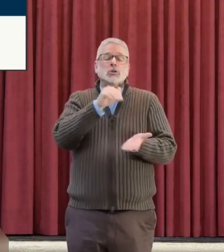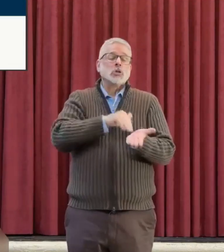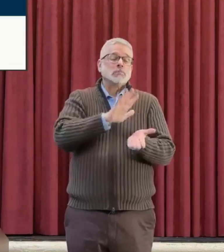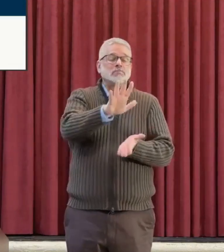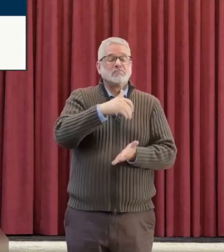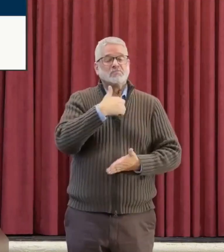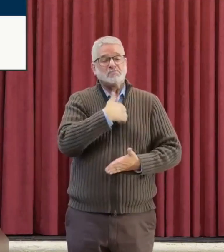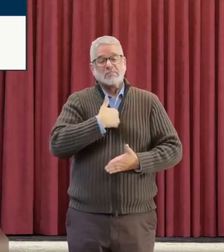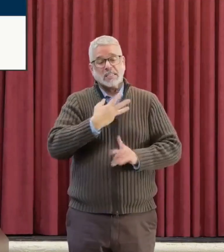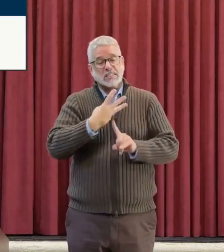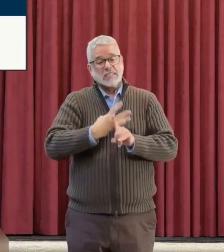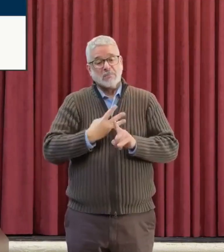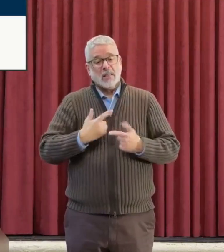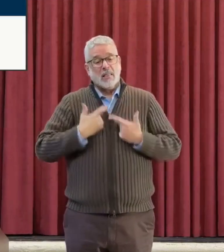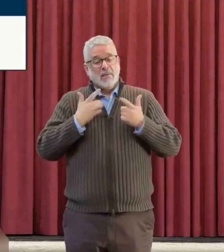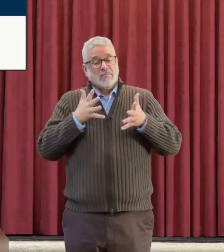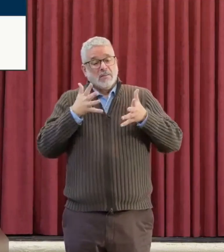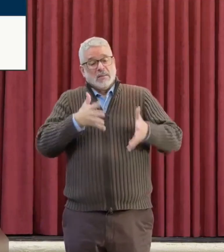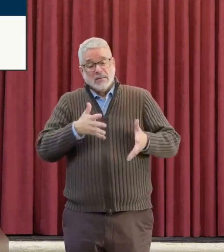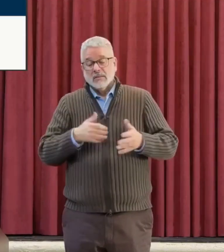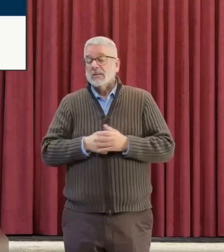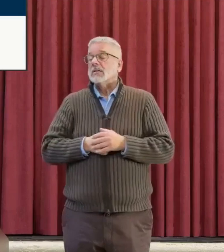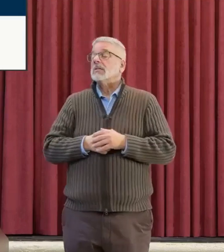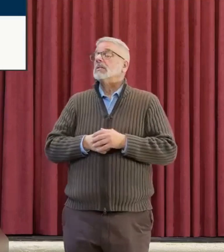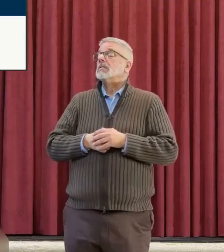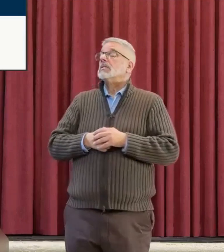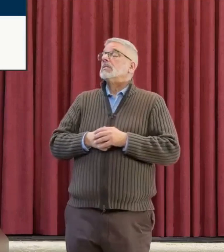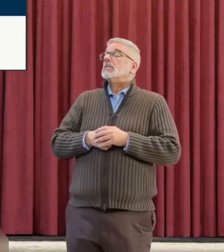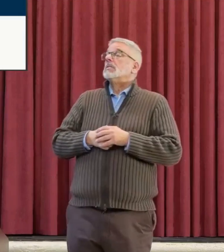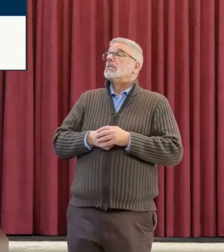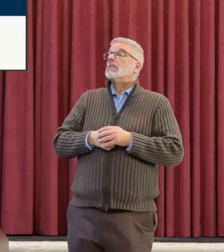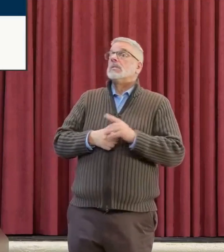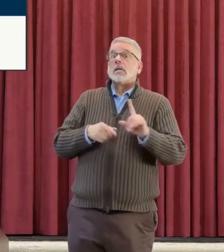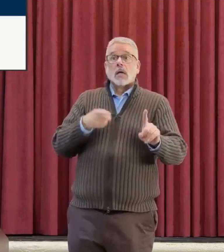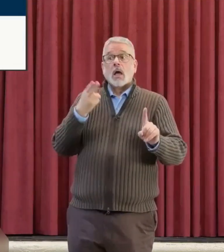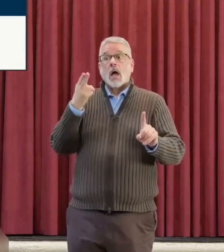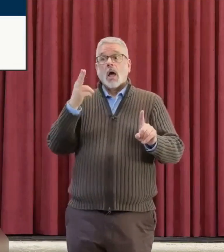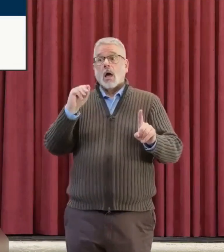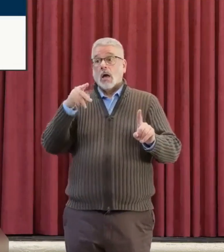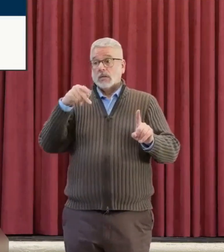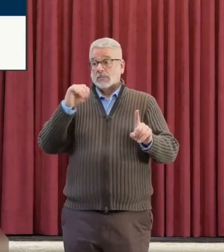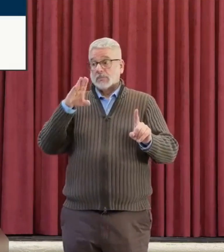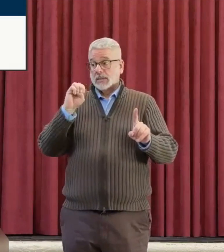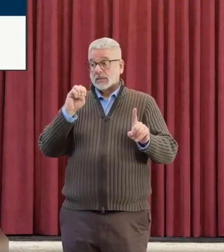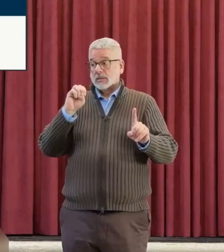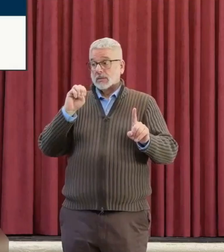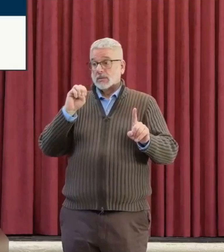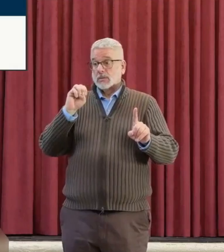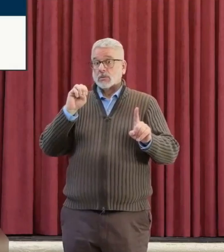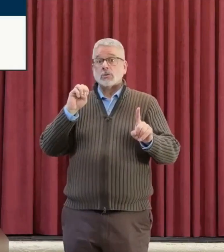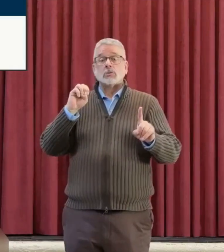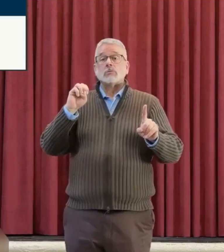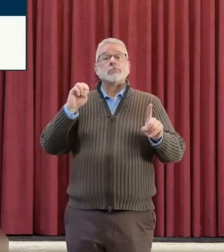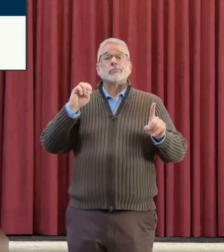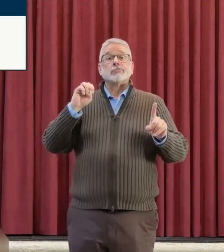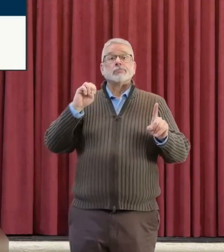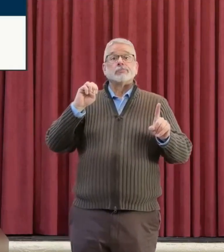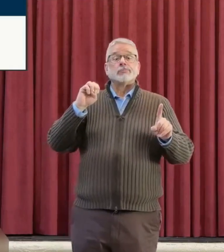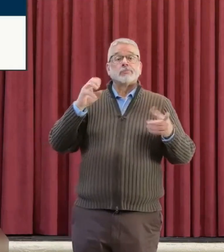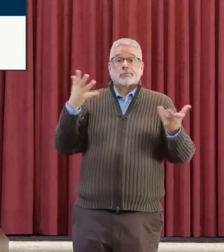have 6 months to live. And with hospice, you give up all